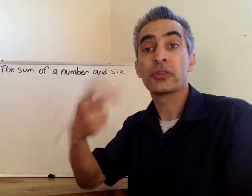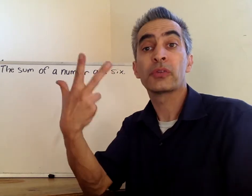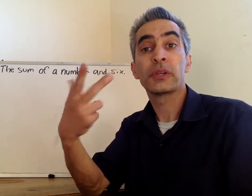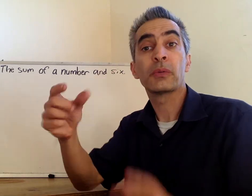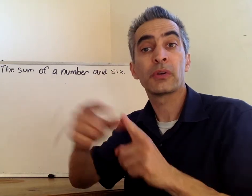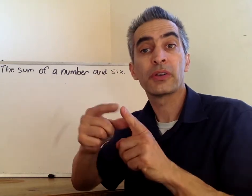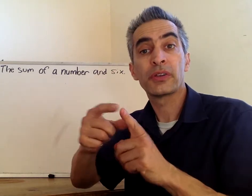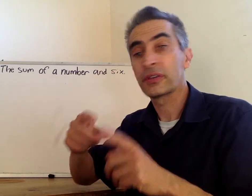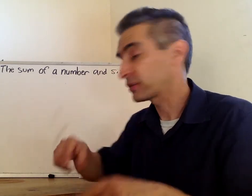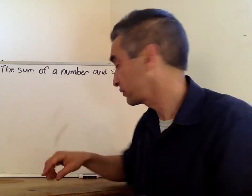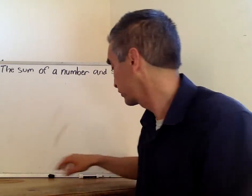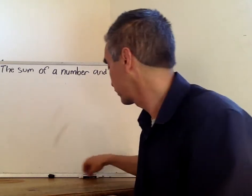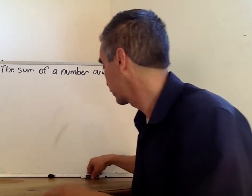Notice that there's three words.